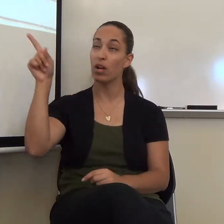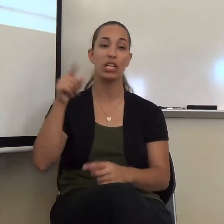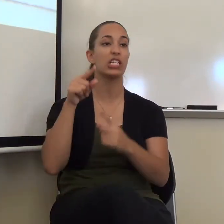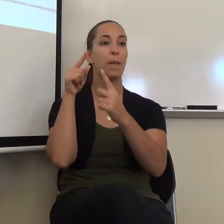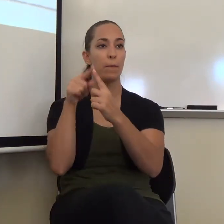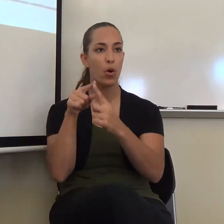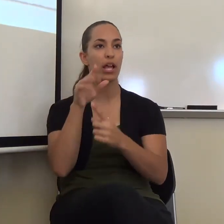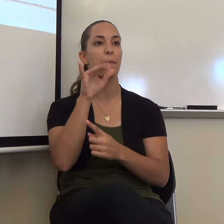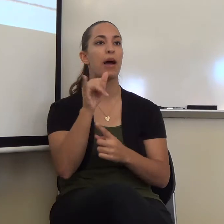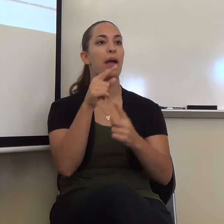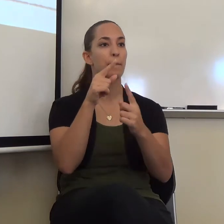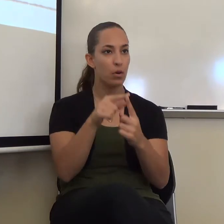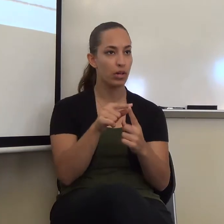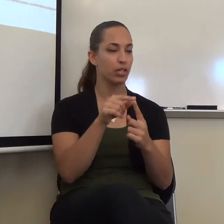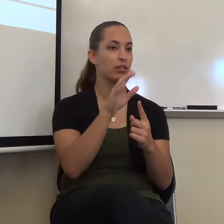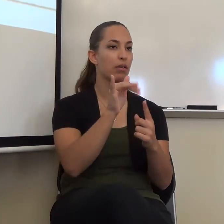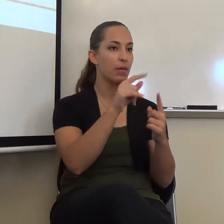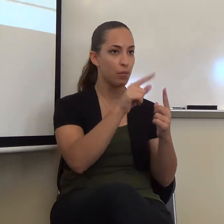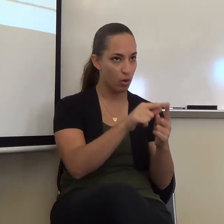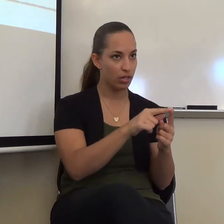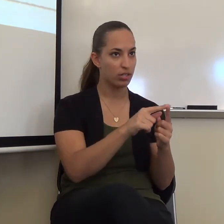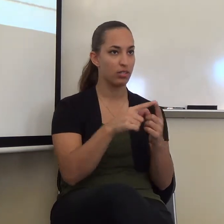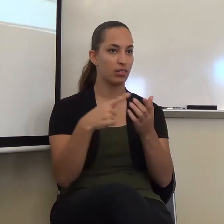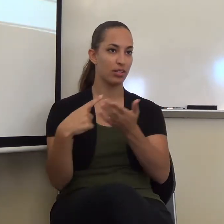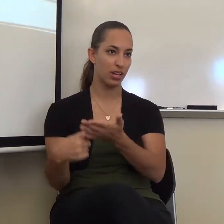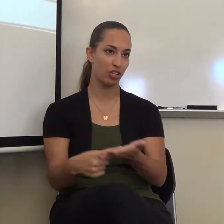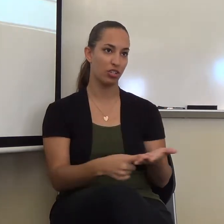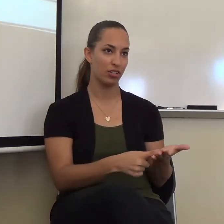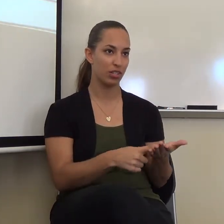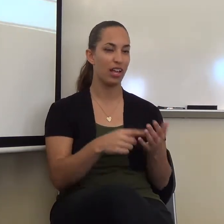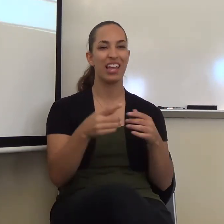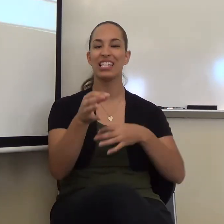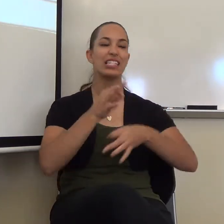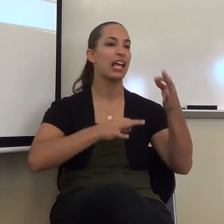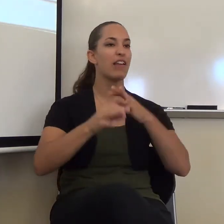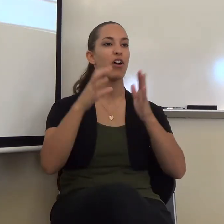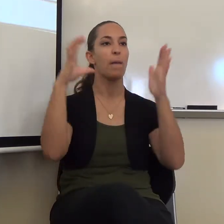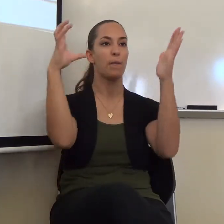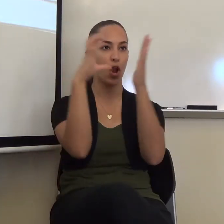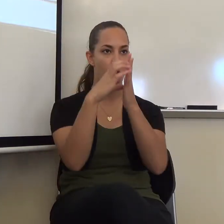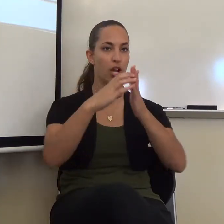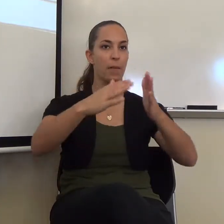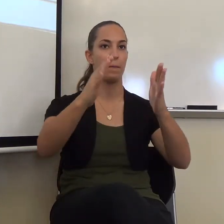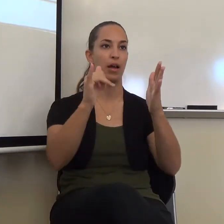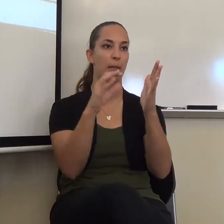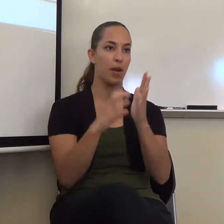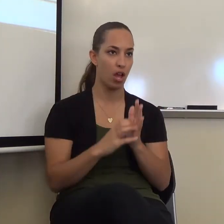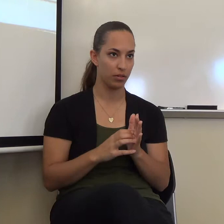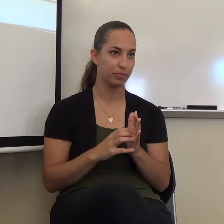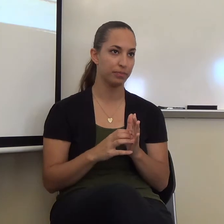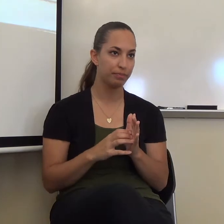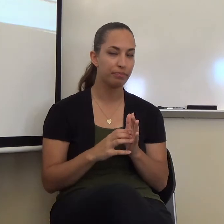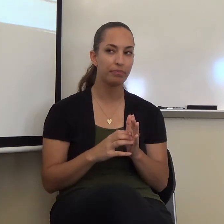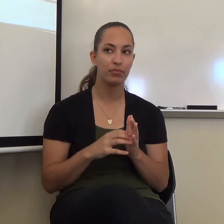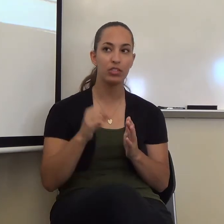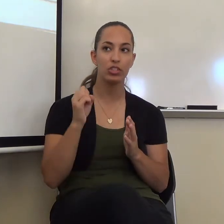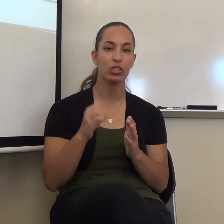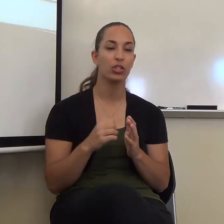why Valerie's works, because she didn't necessarily just say this. It's not just that crime is